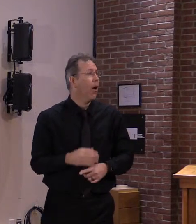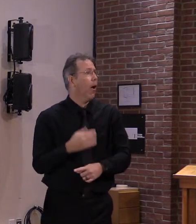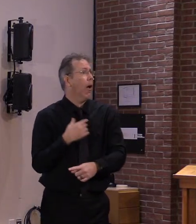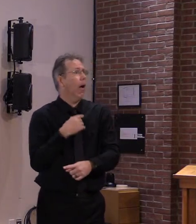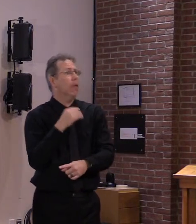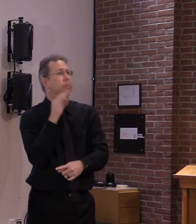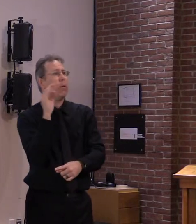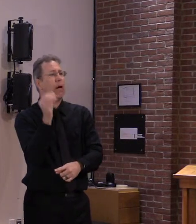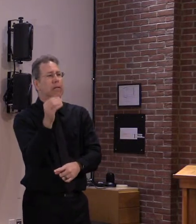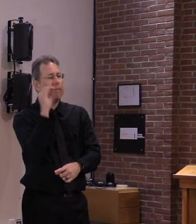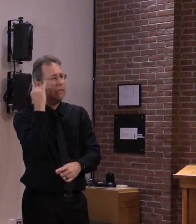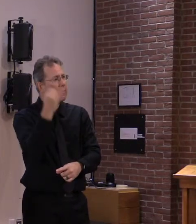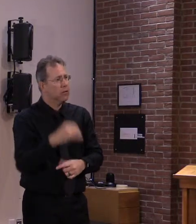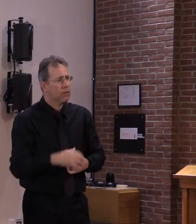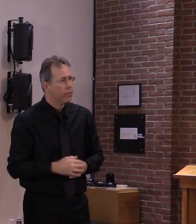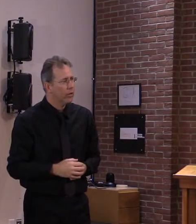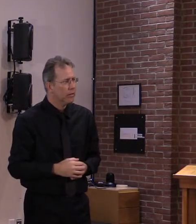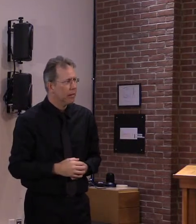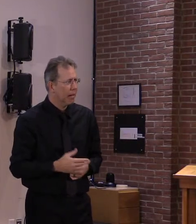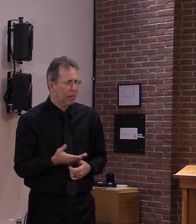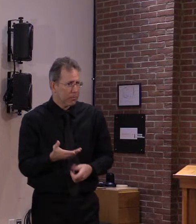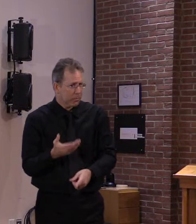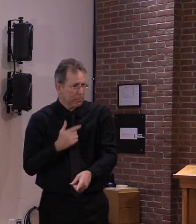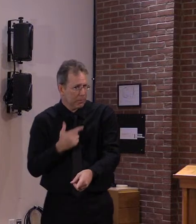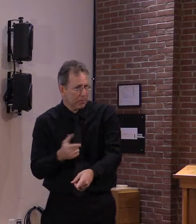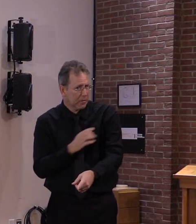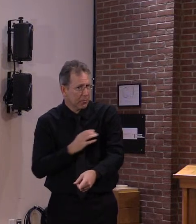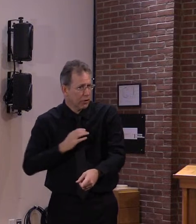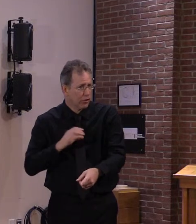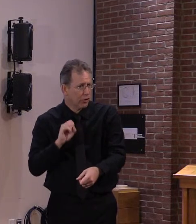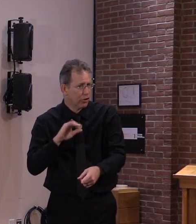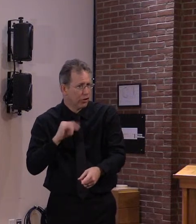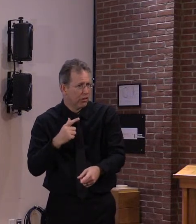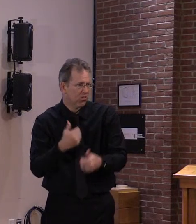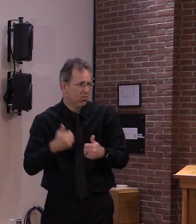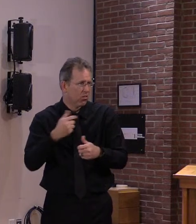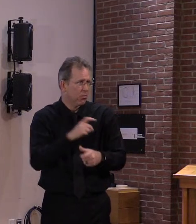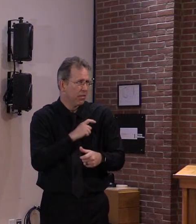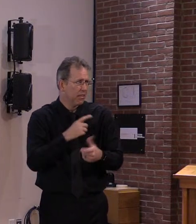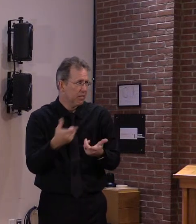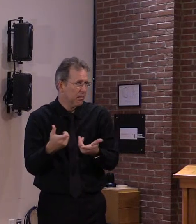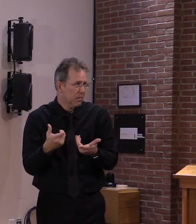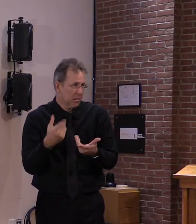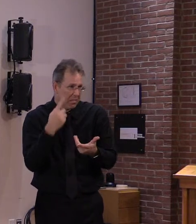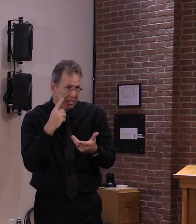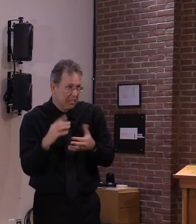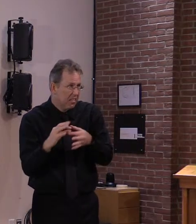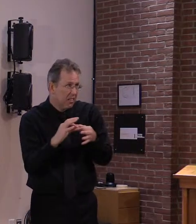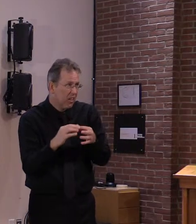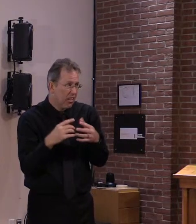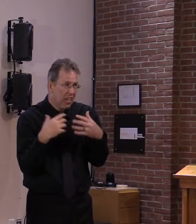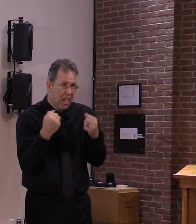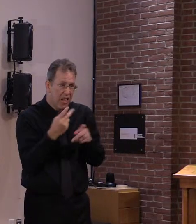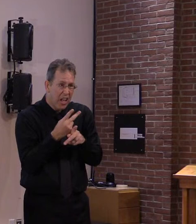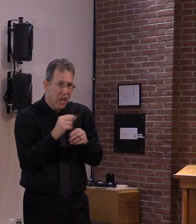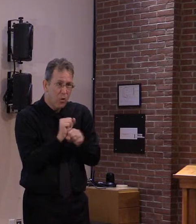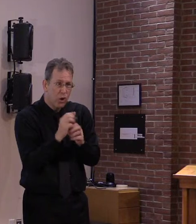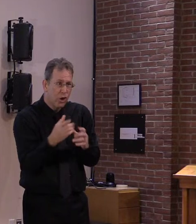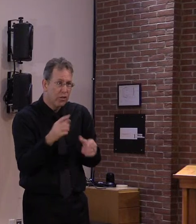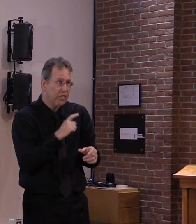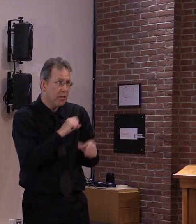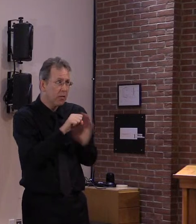co-workers are going to be returning to work, and we've heard employers are now saying that only those exposed to a